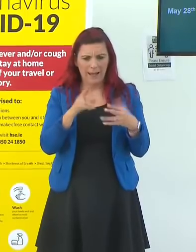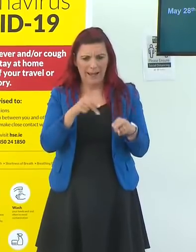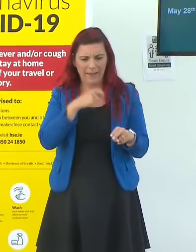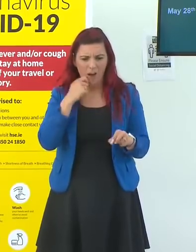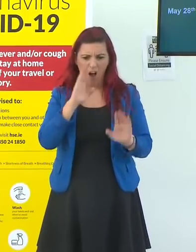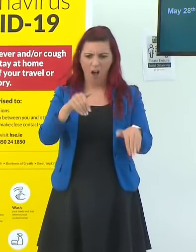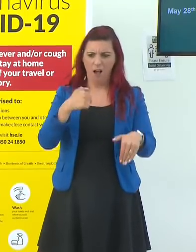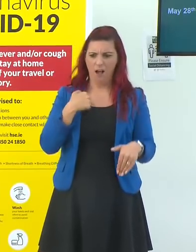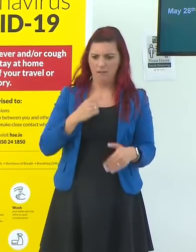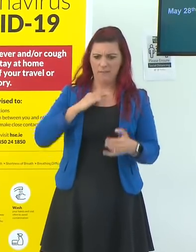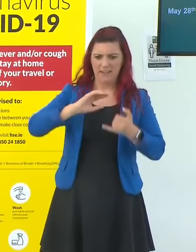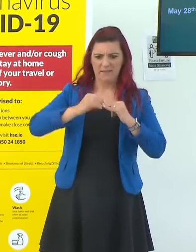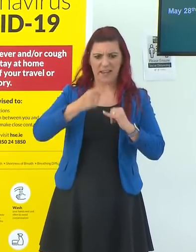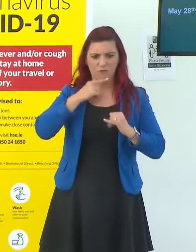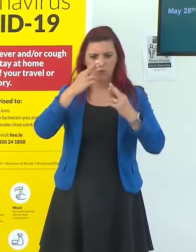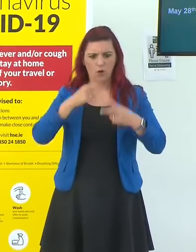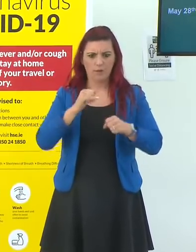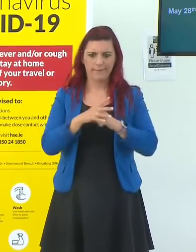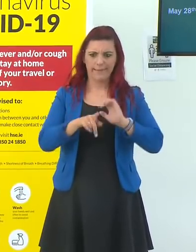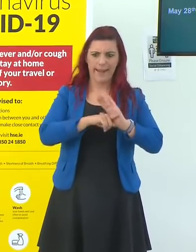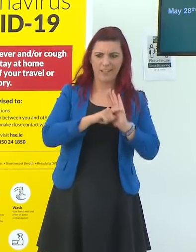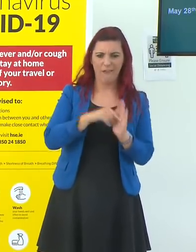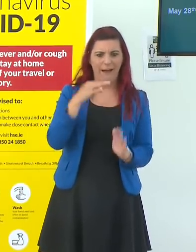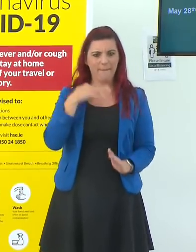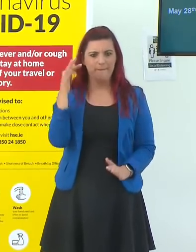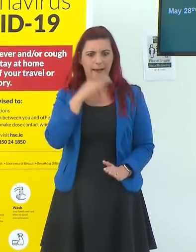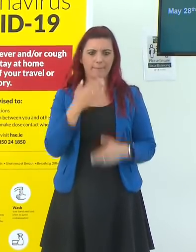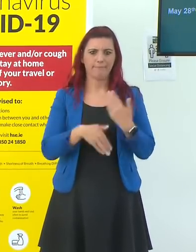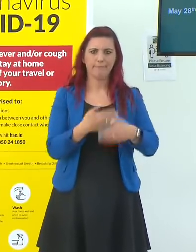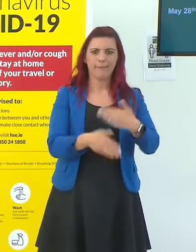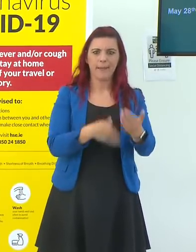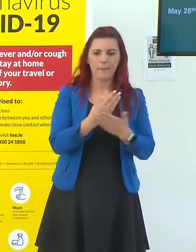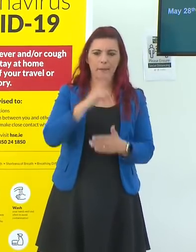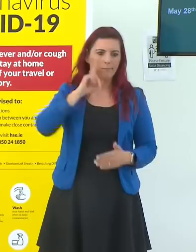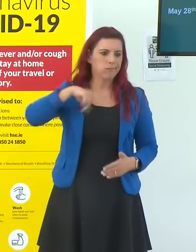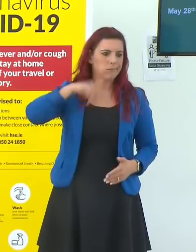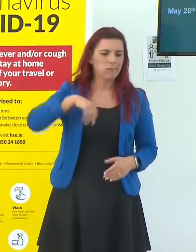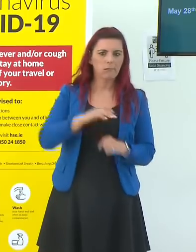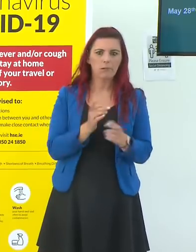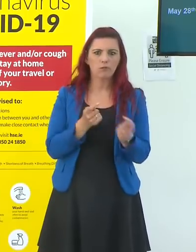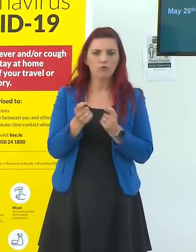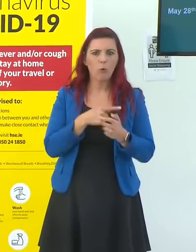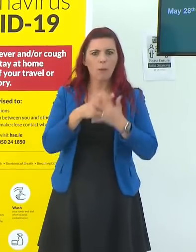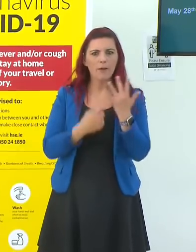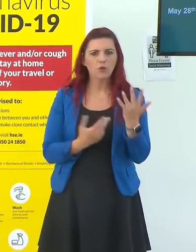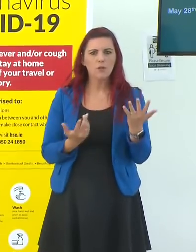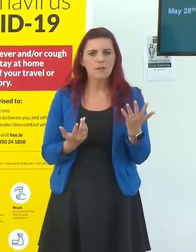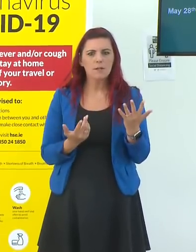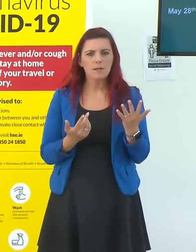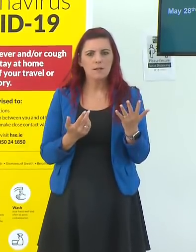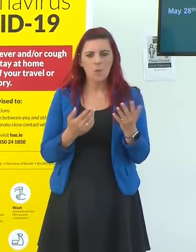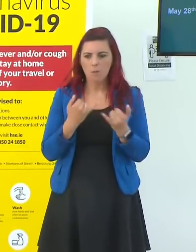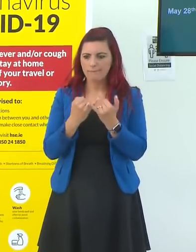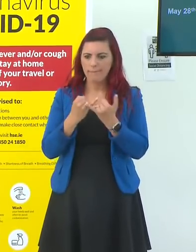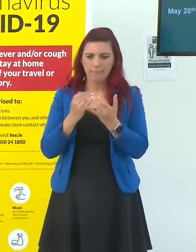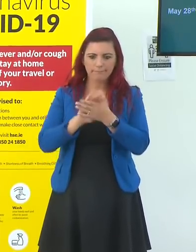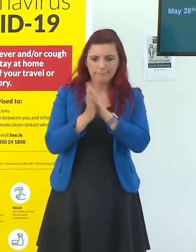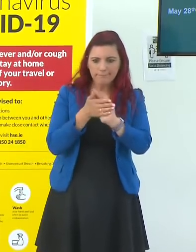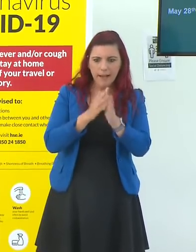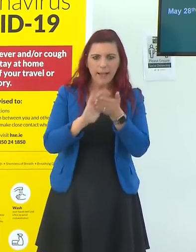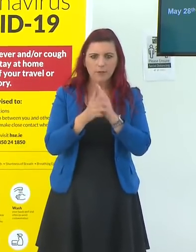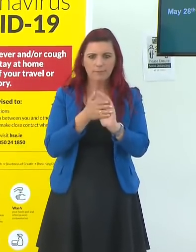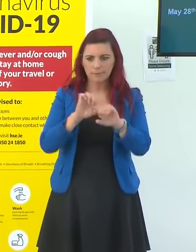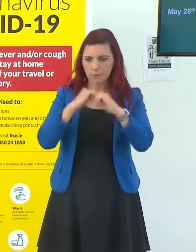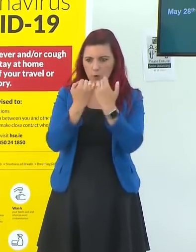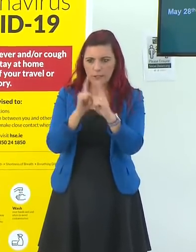distract from more important control measures, which are those measures we've heard about. I won't repeat them, but you're familiar with those hygiene measures, those